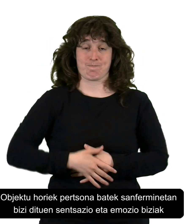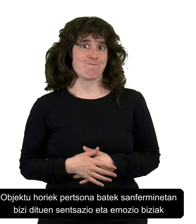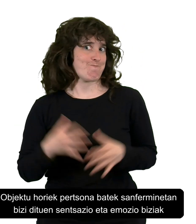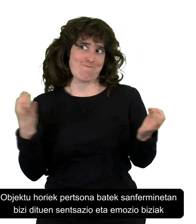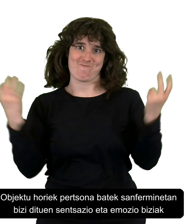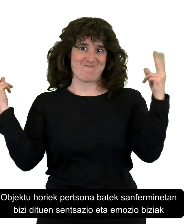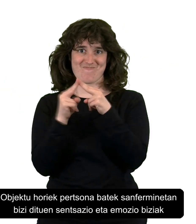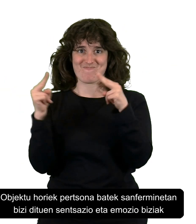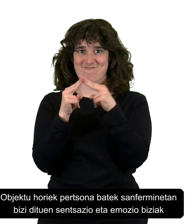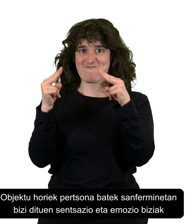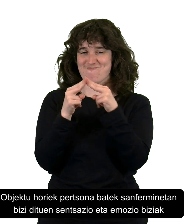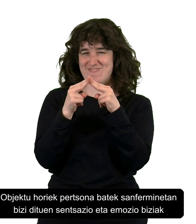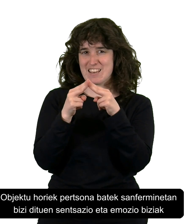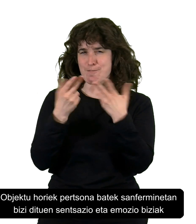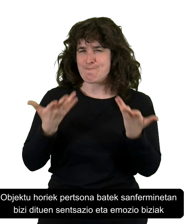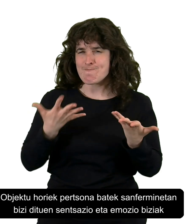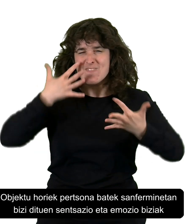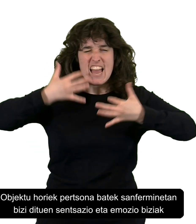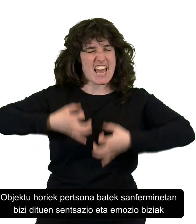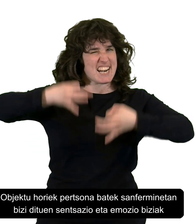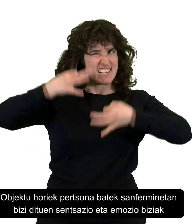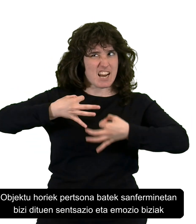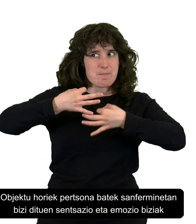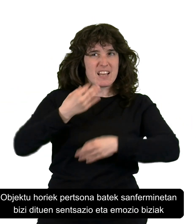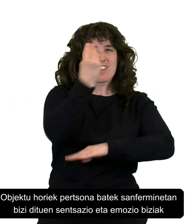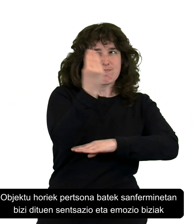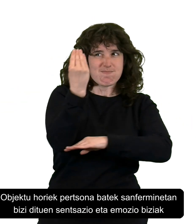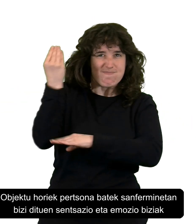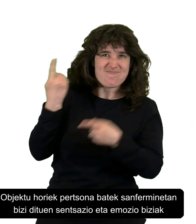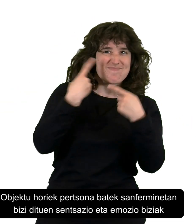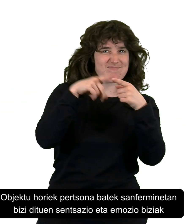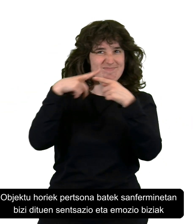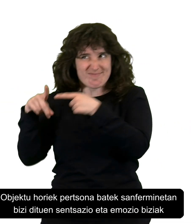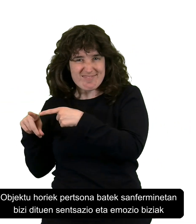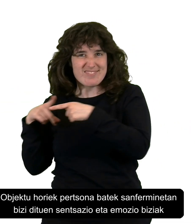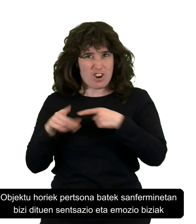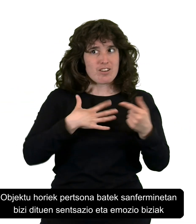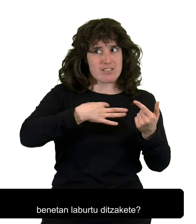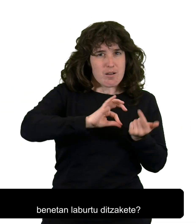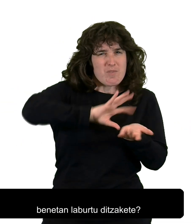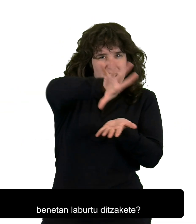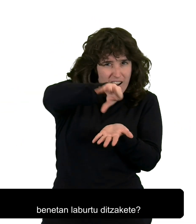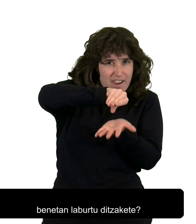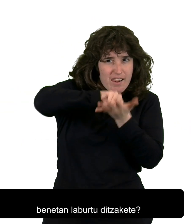Objektu horiek pertsona batek Sanferminetan bizi dituen sentsazio eta emozio biziak benetan laburtu